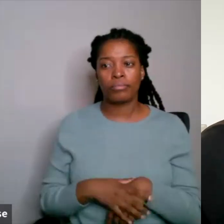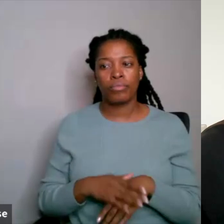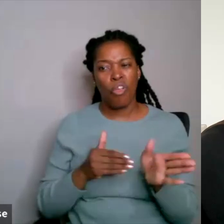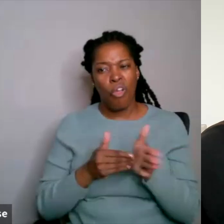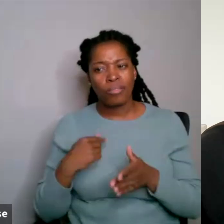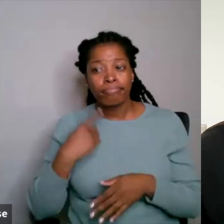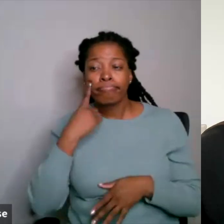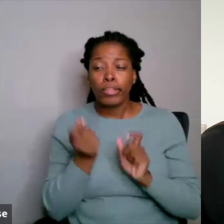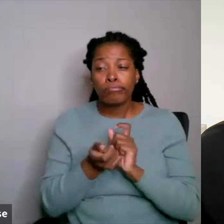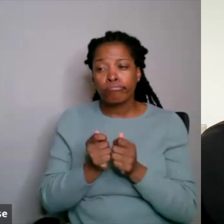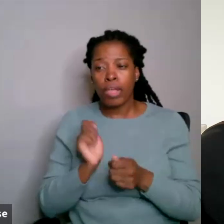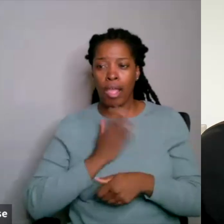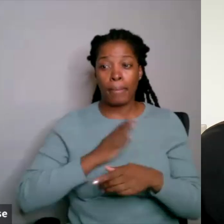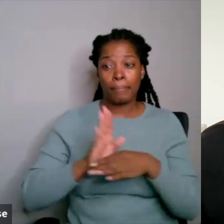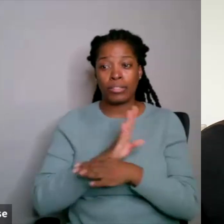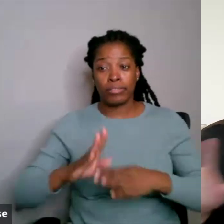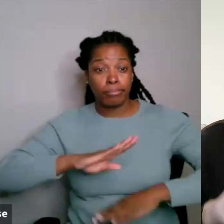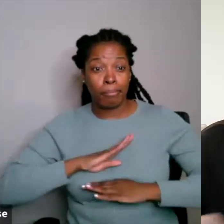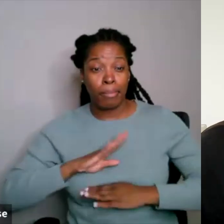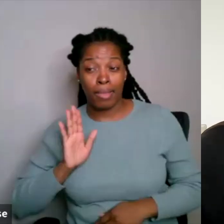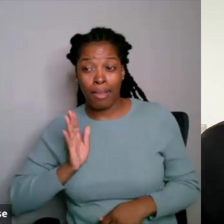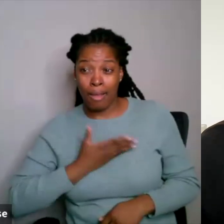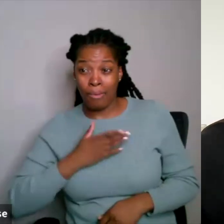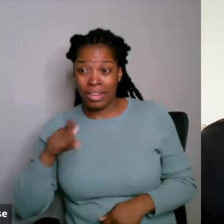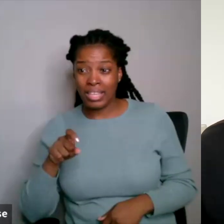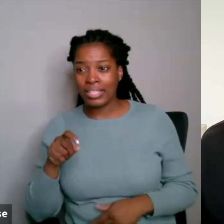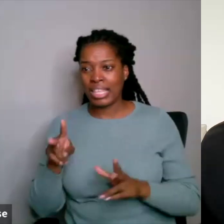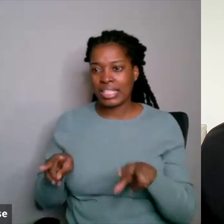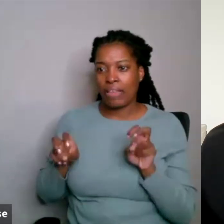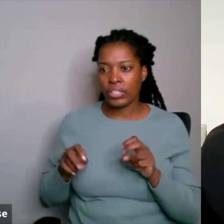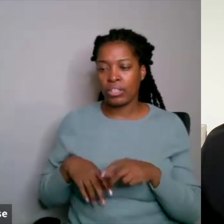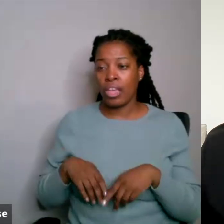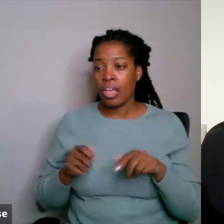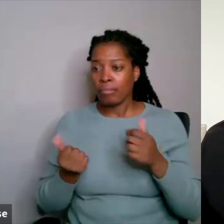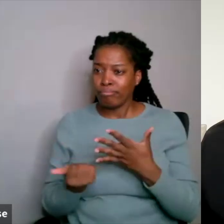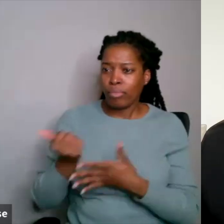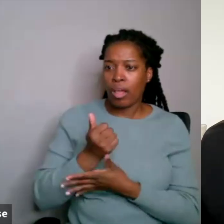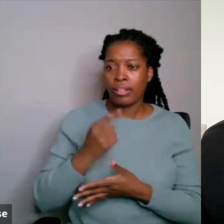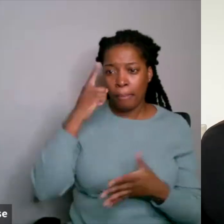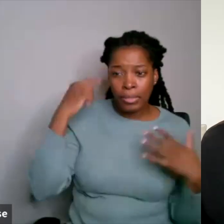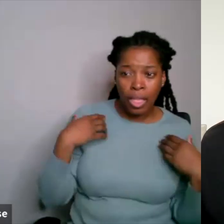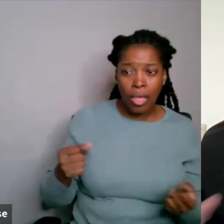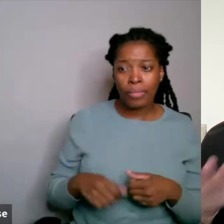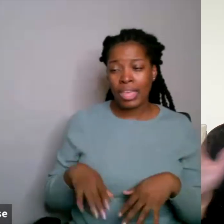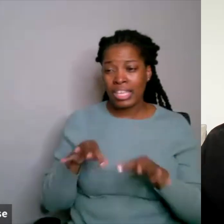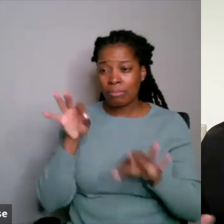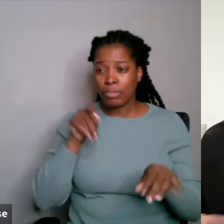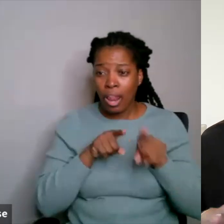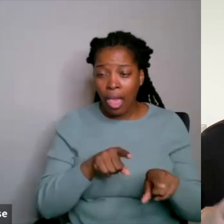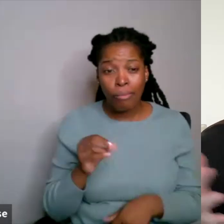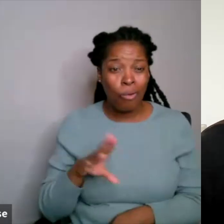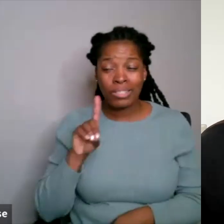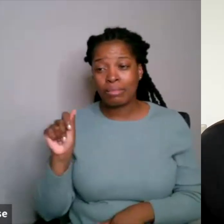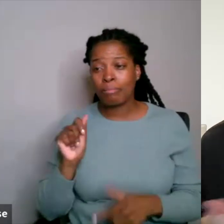meet needs is selfish, that prioritizing mental health or spiritual alignment or disability accommodations might slow things